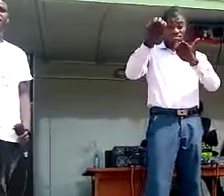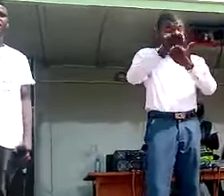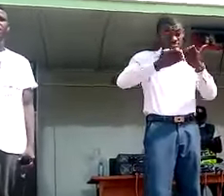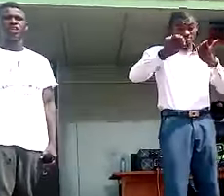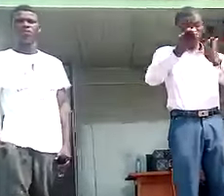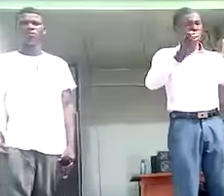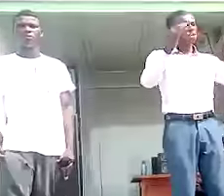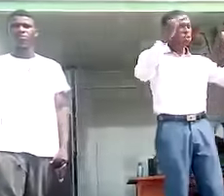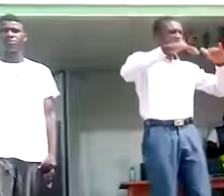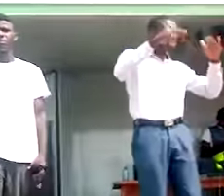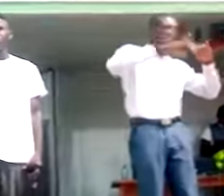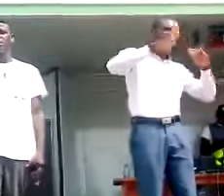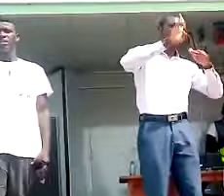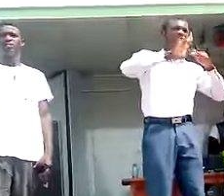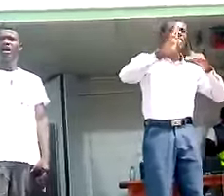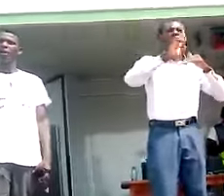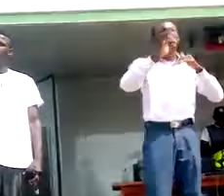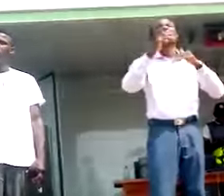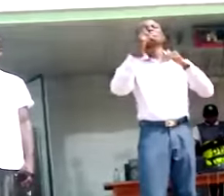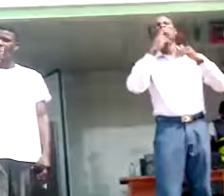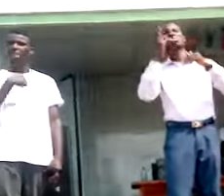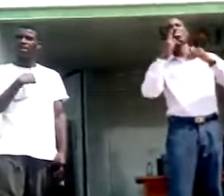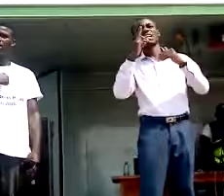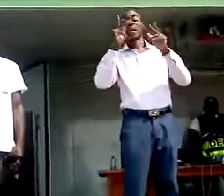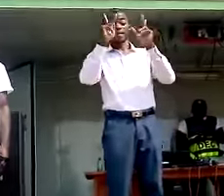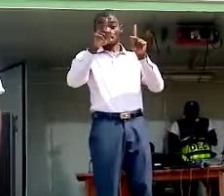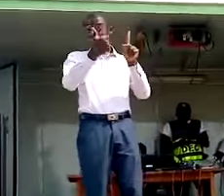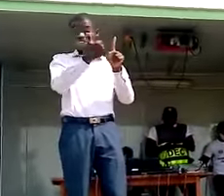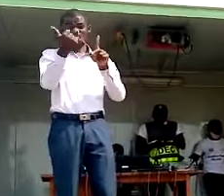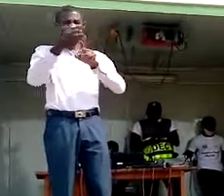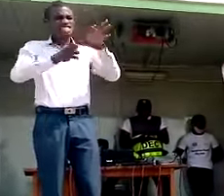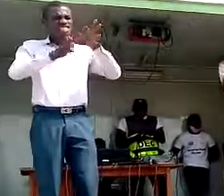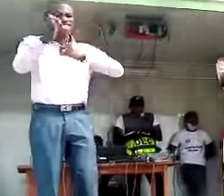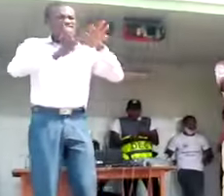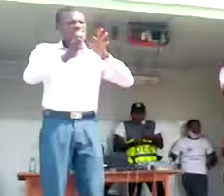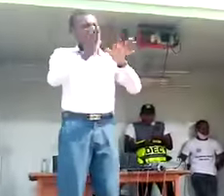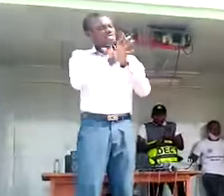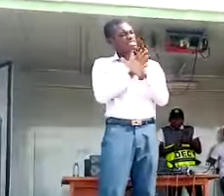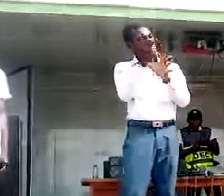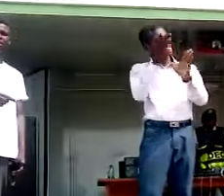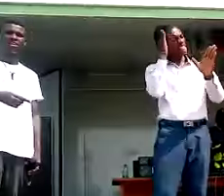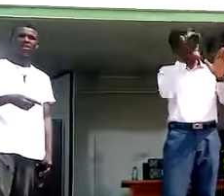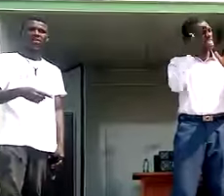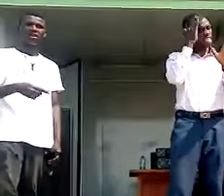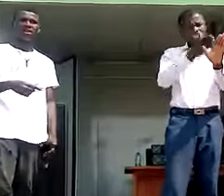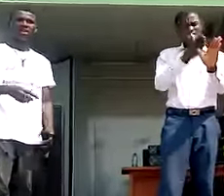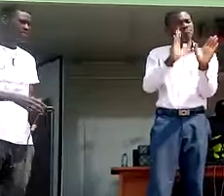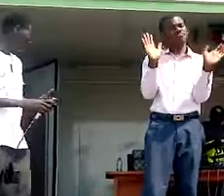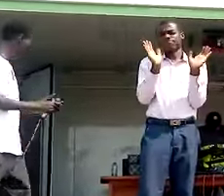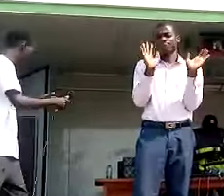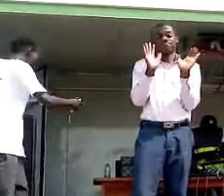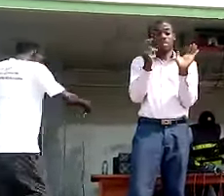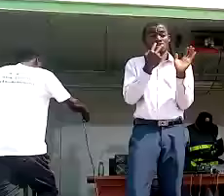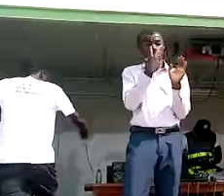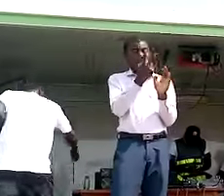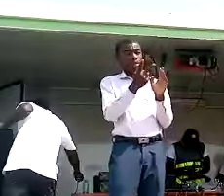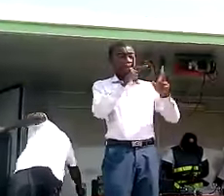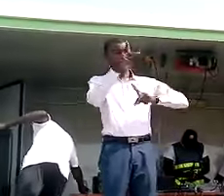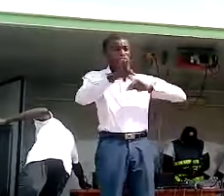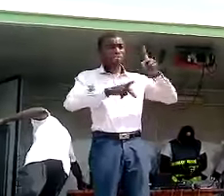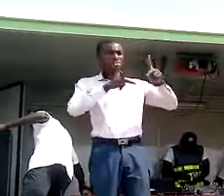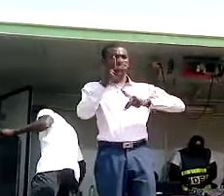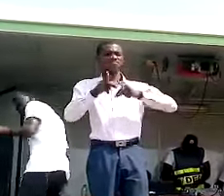dealing in cocaine. Can somebody please explain? This is not what Zambia bargained for. It grieves me more to see people who have